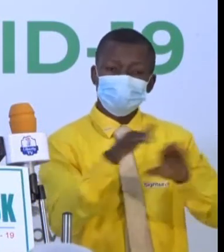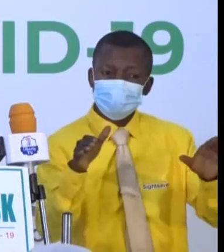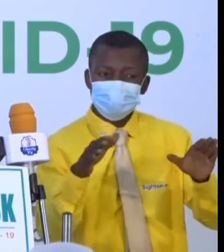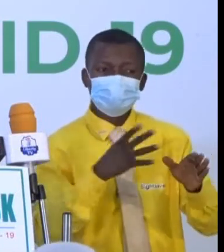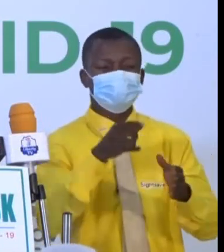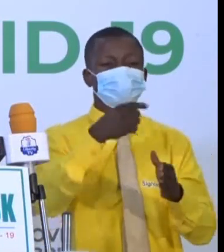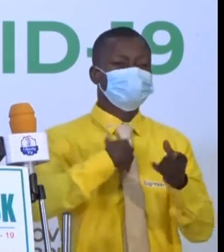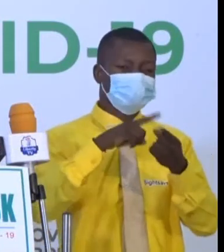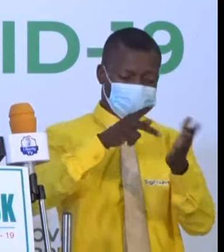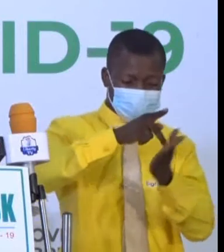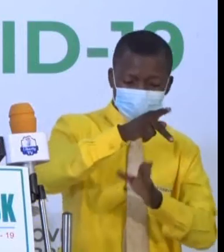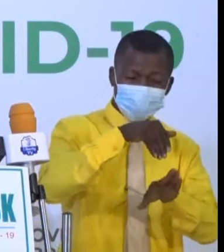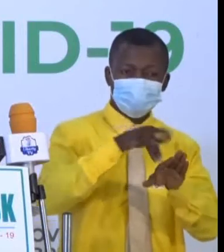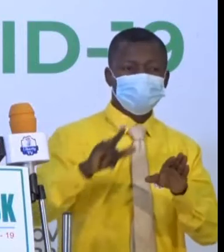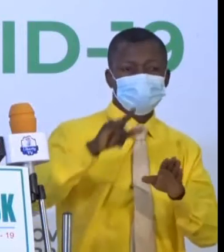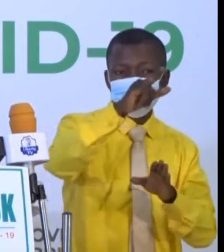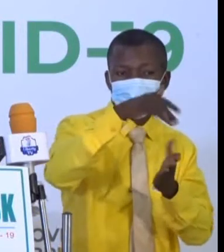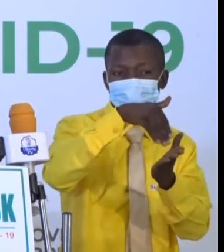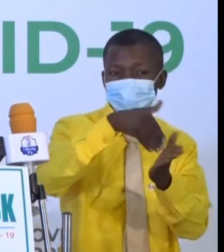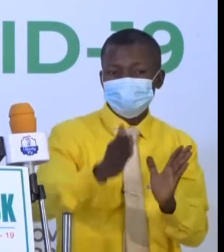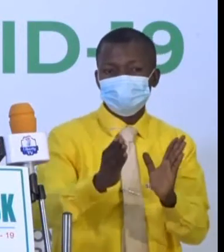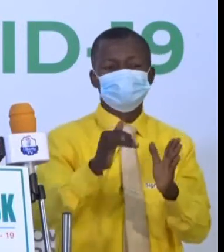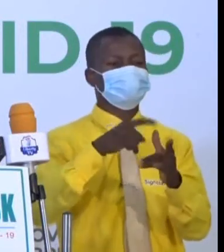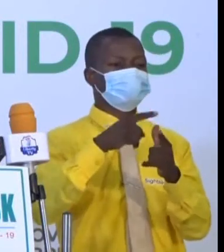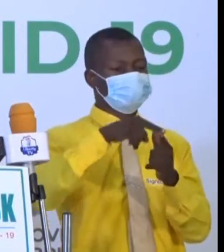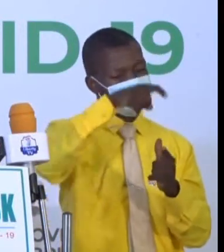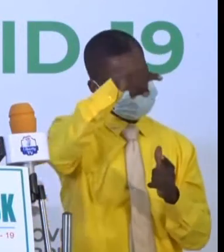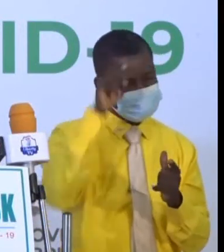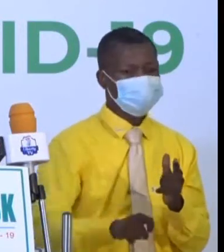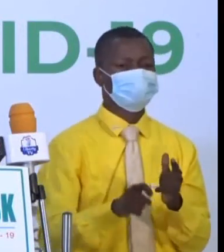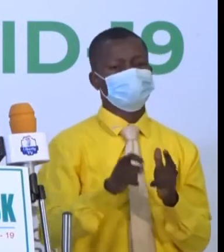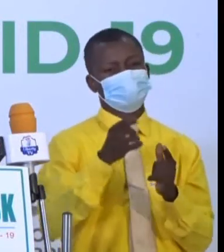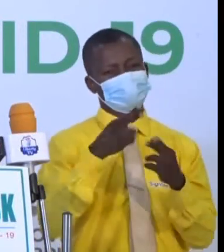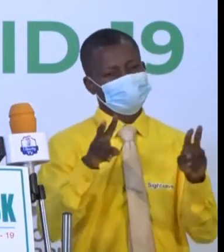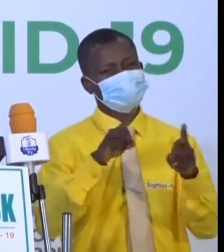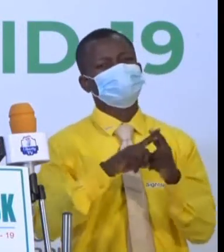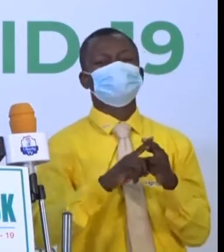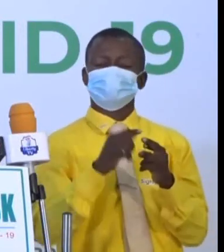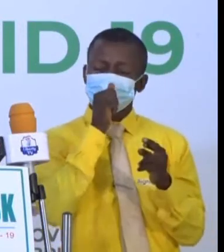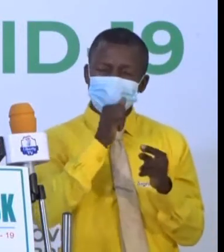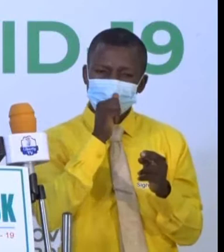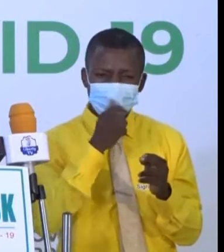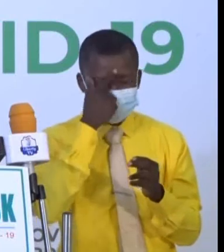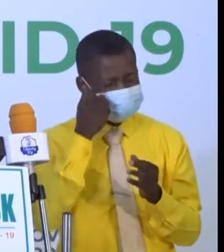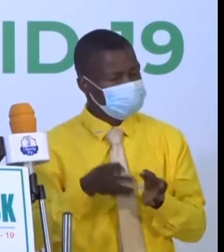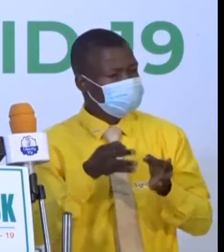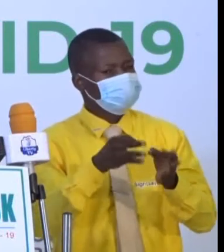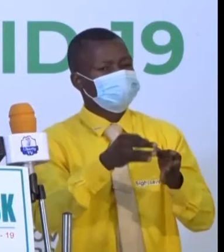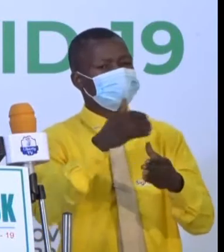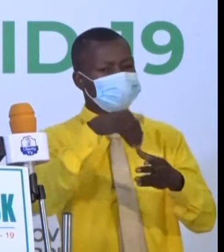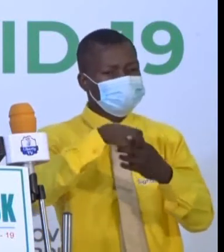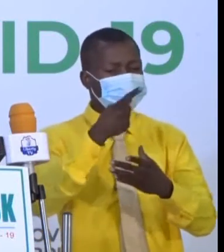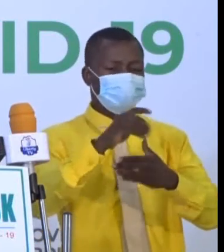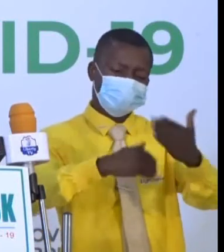virus and to sustain the successes recorded. The PTF coordinator, Dr. Sani Aliyu, at the daily briefing on COVID-19 in Abuja,